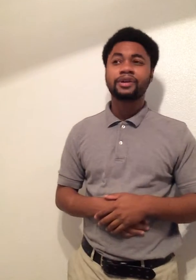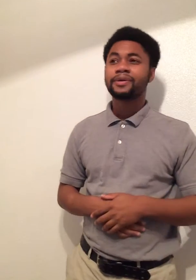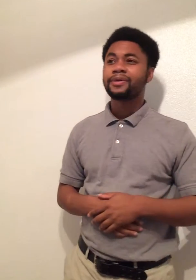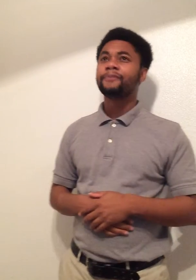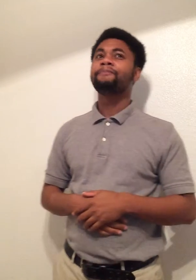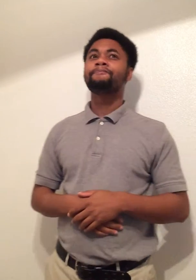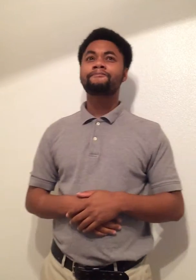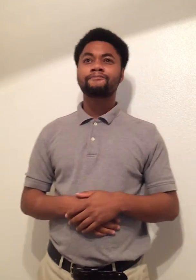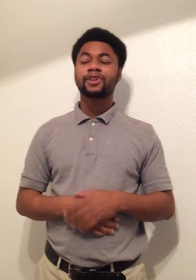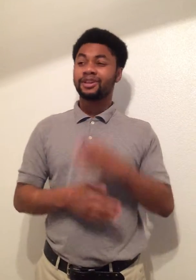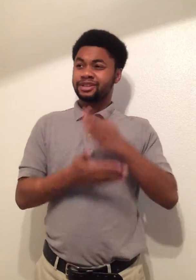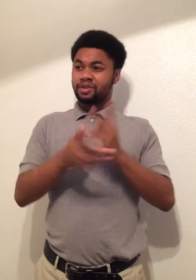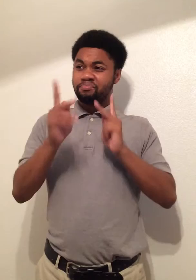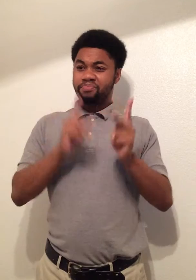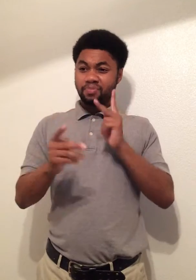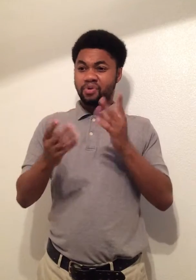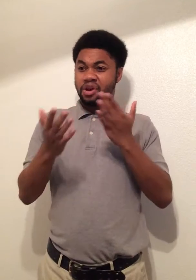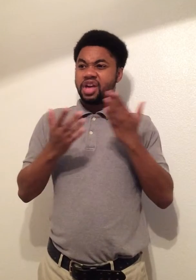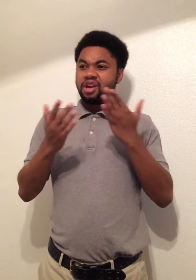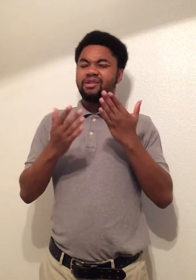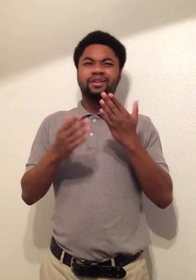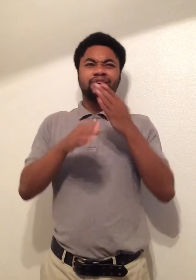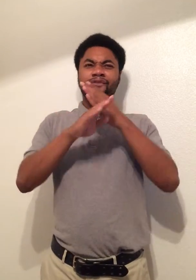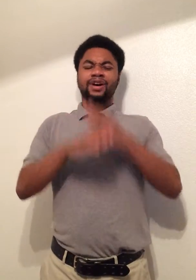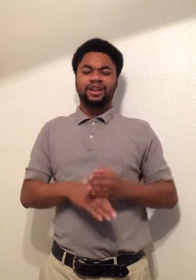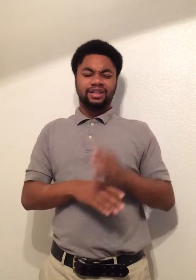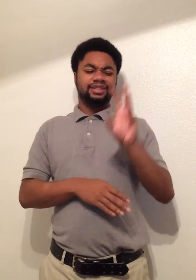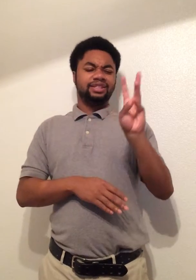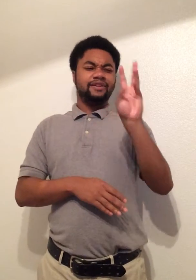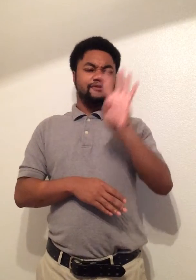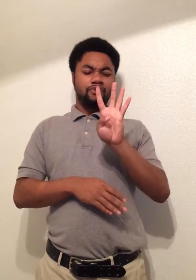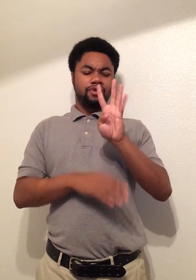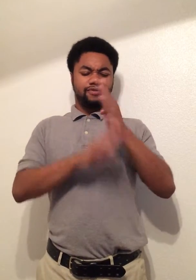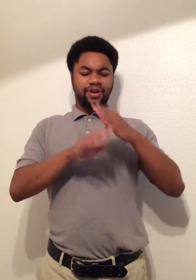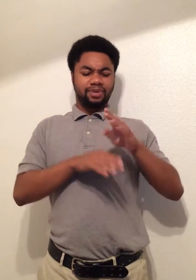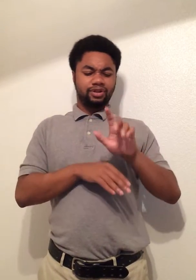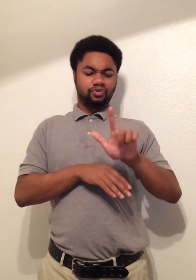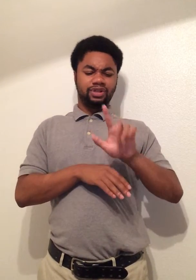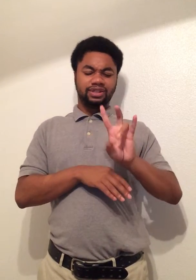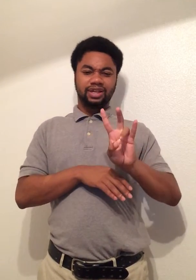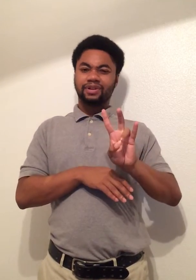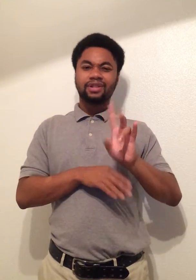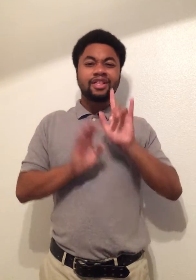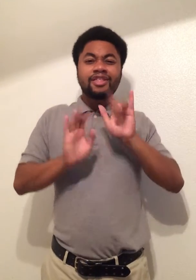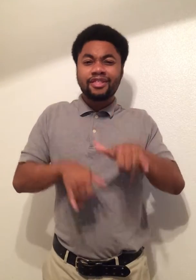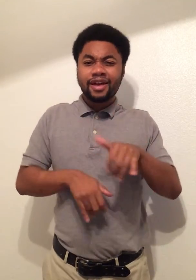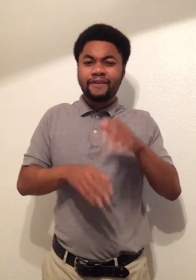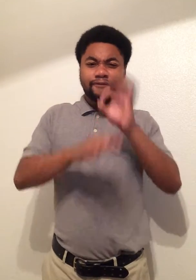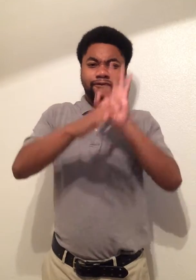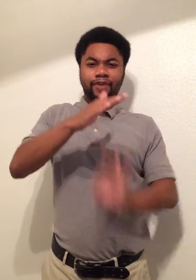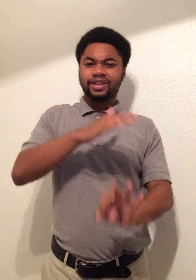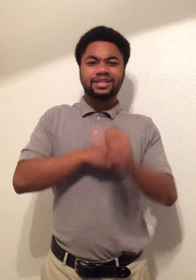divided 64 by 27. Is that fraction improper? No. Can it